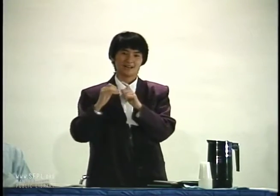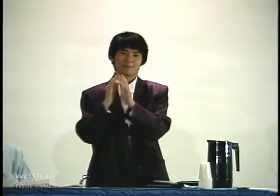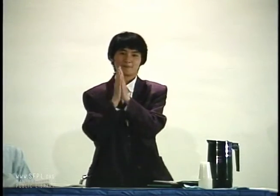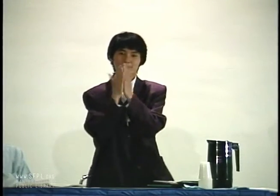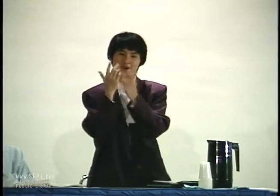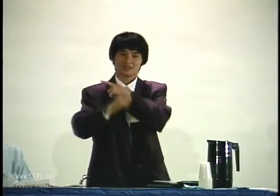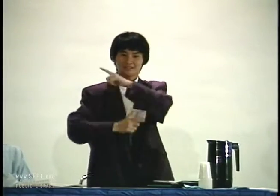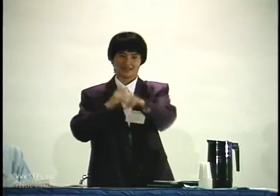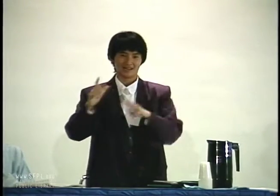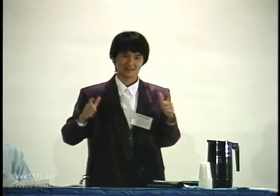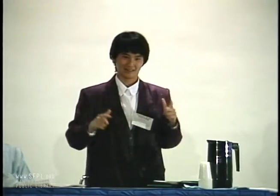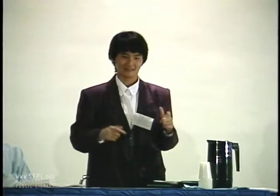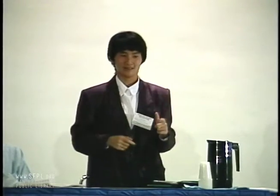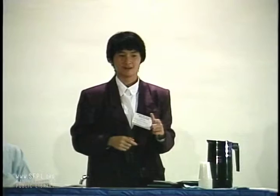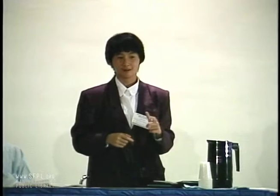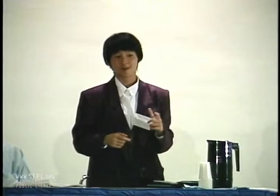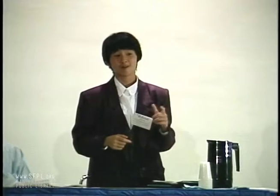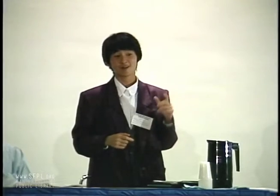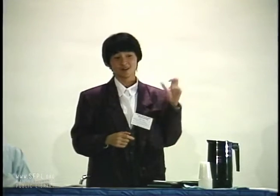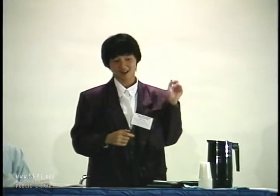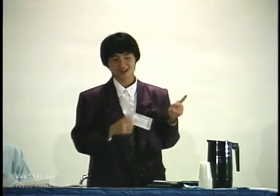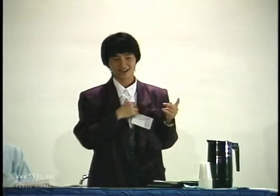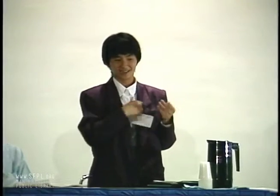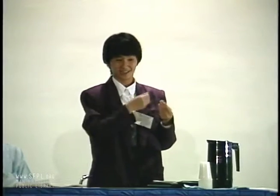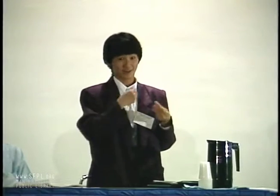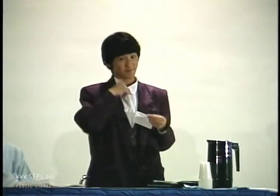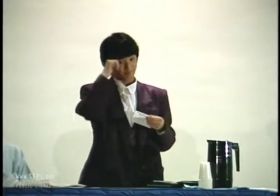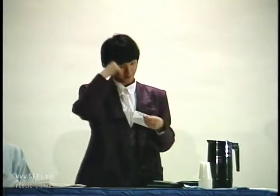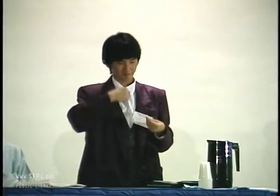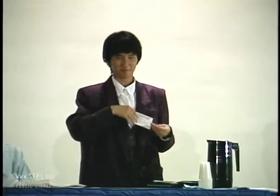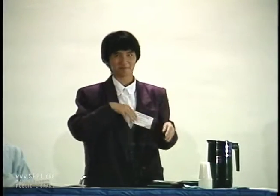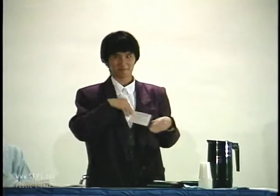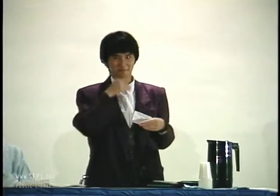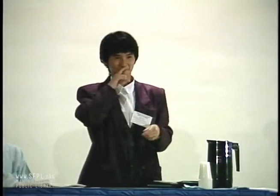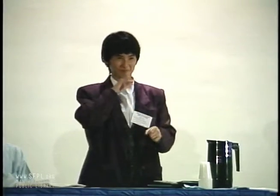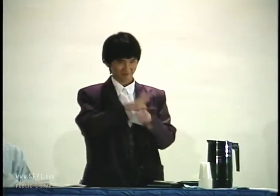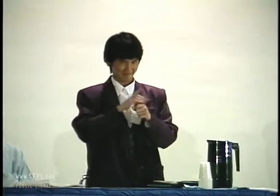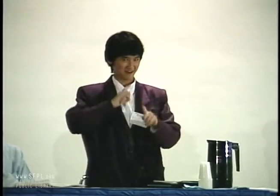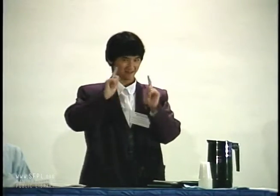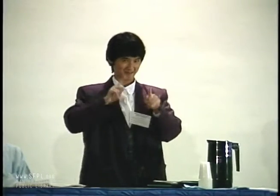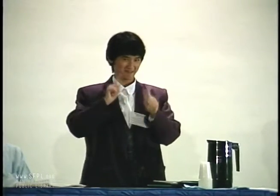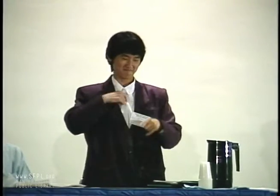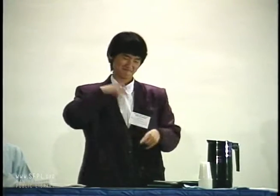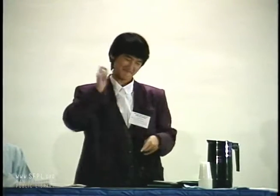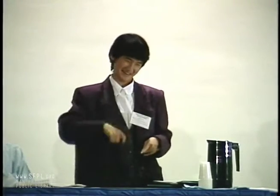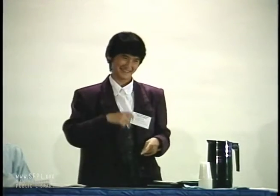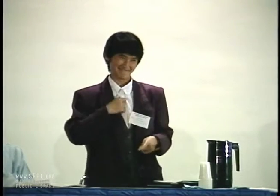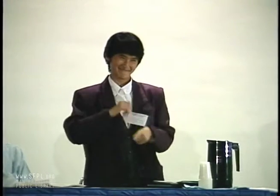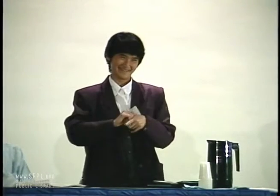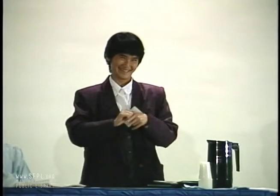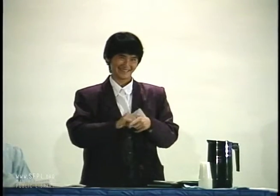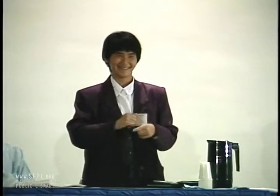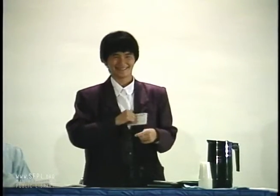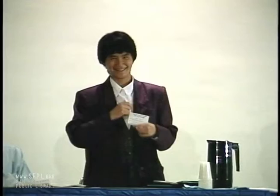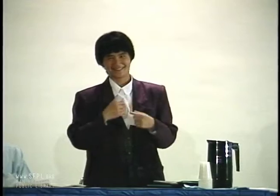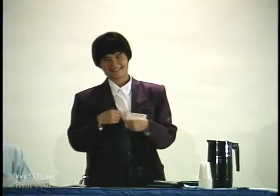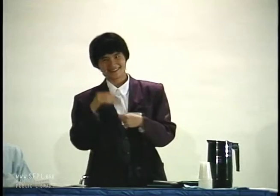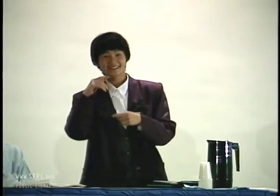needs a sign language videotape and a book on sign language. So You know, I promised that I would go, and